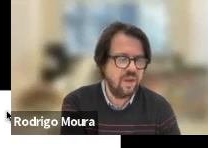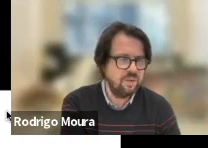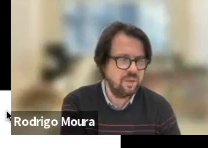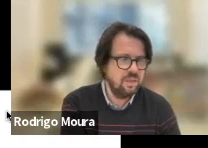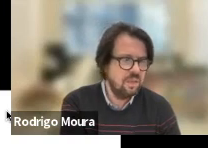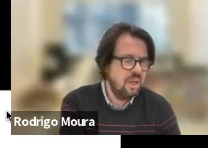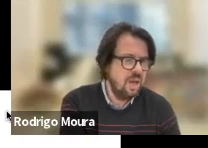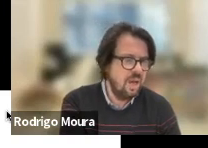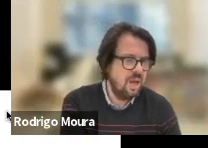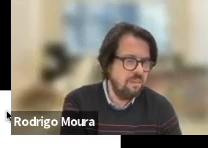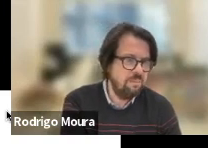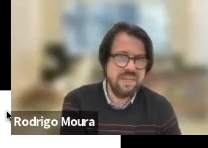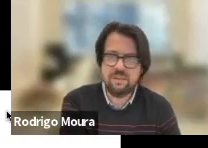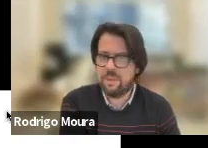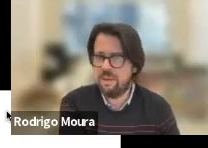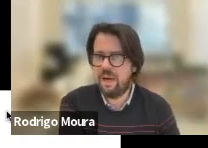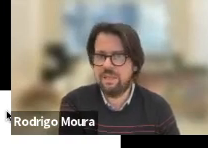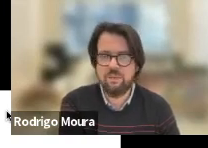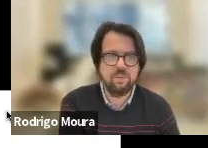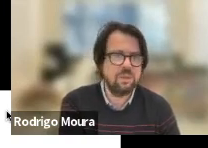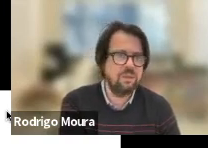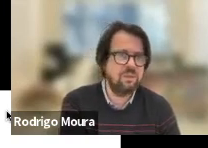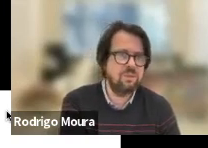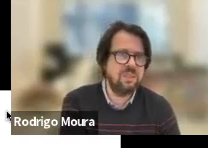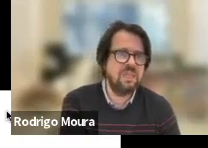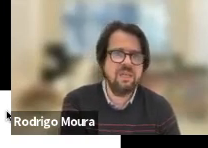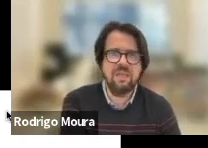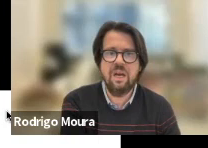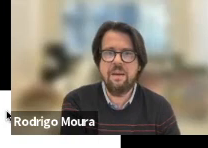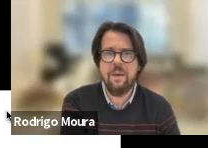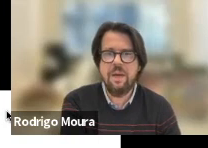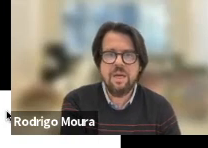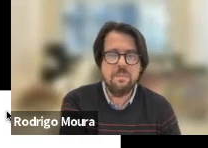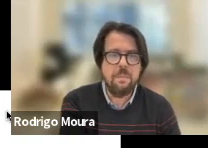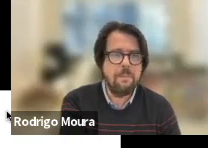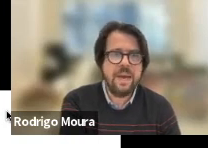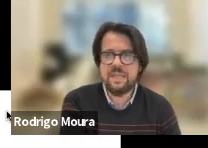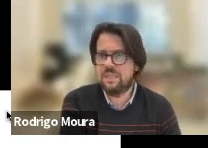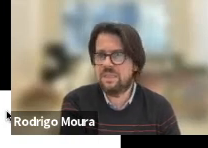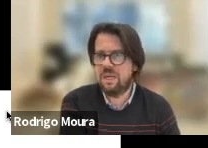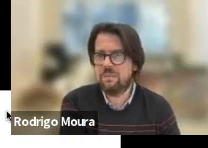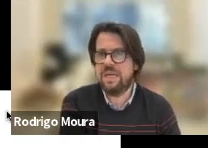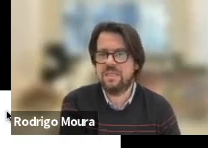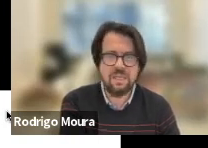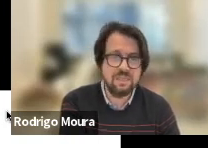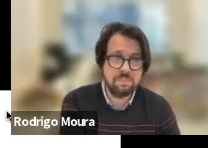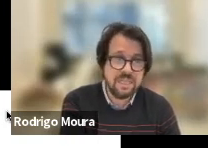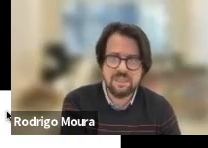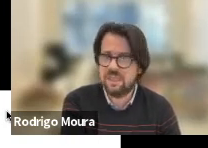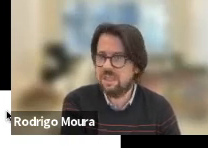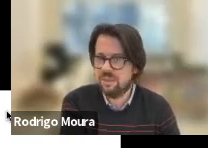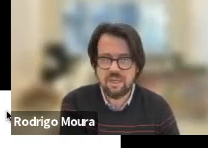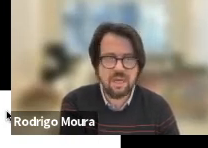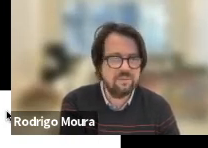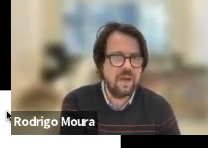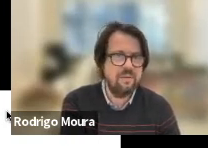MASP's founder, Pietro Maria Bardi, was walking on the street, and he met this young man selling his paintings,